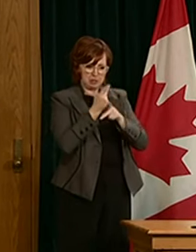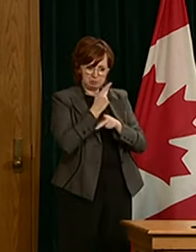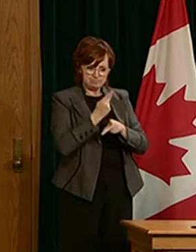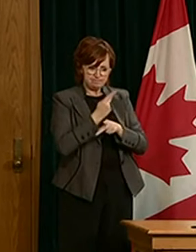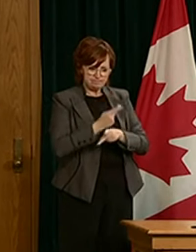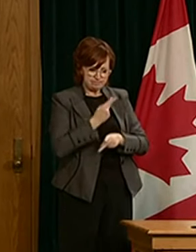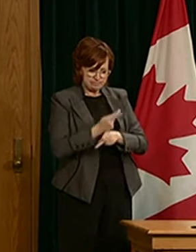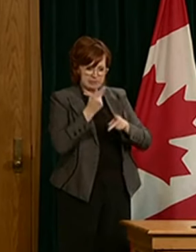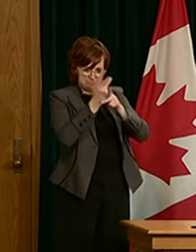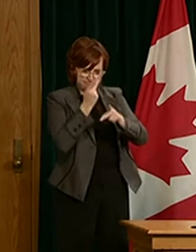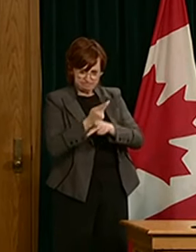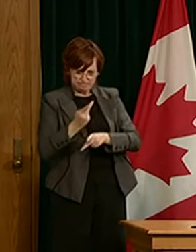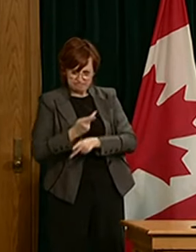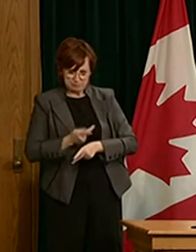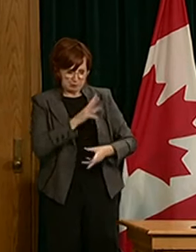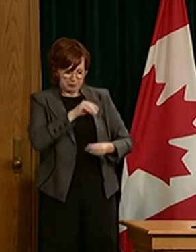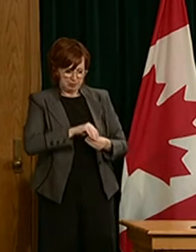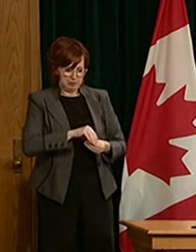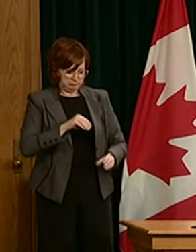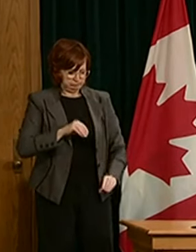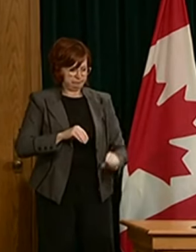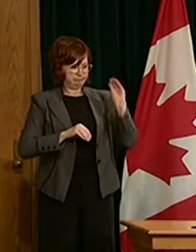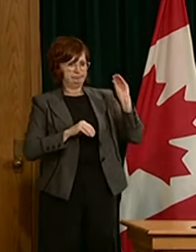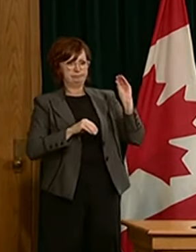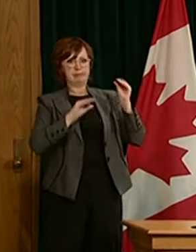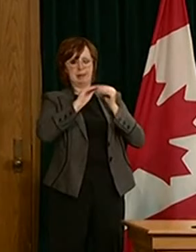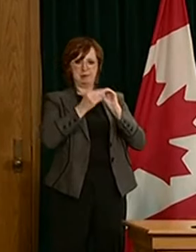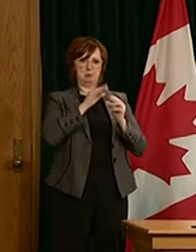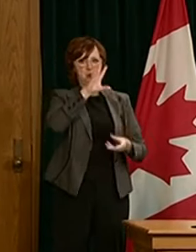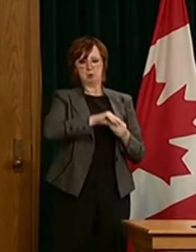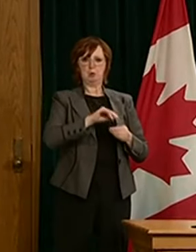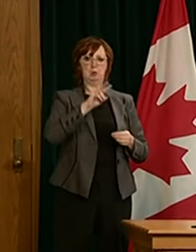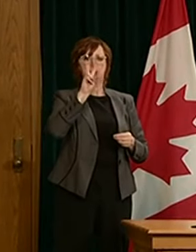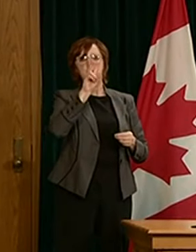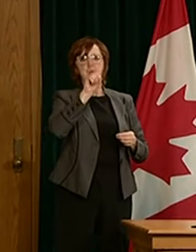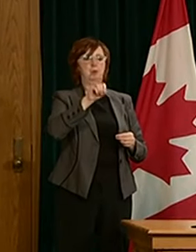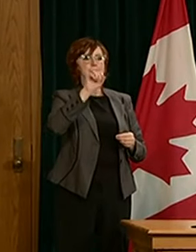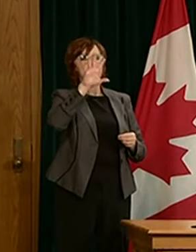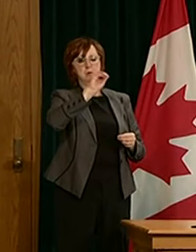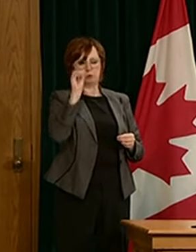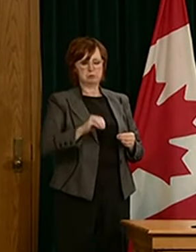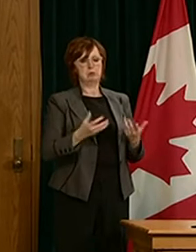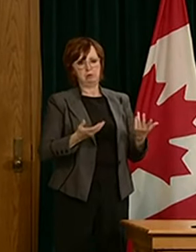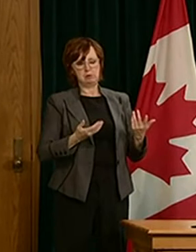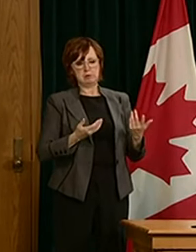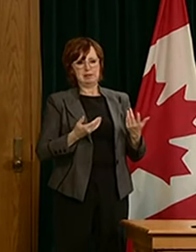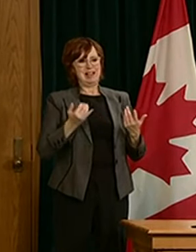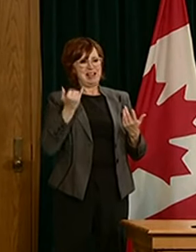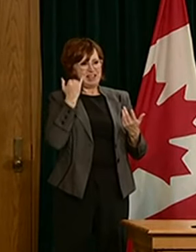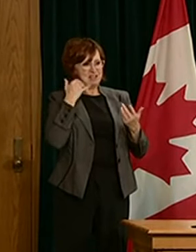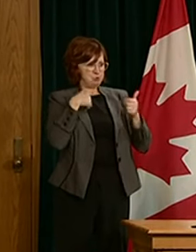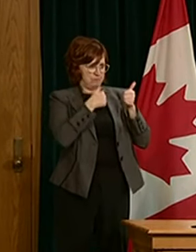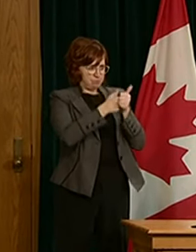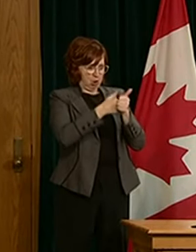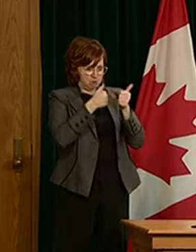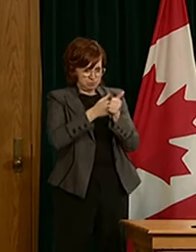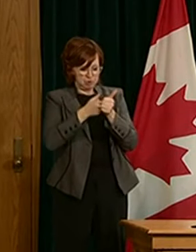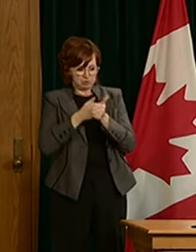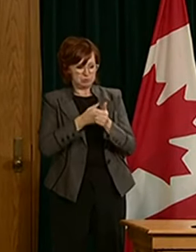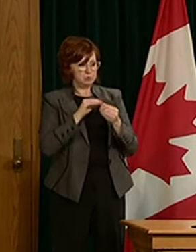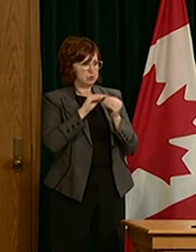the potential rates of death that would occur if we were to follow that curve with that